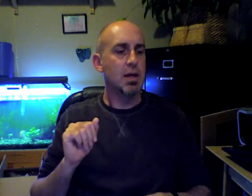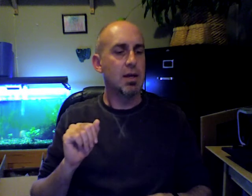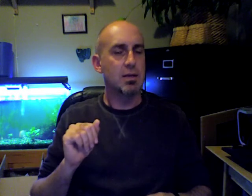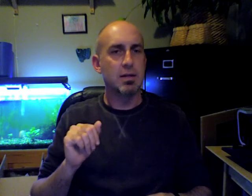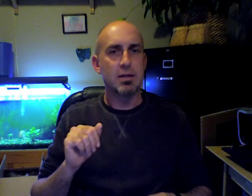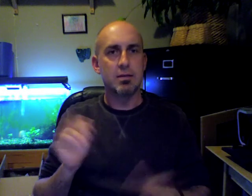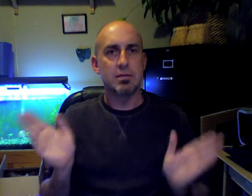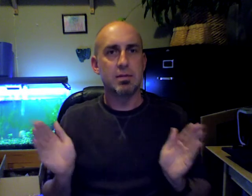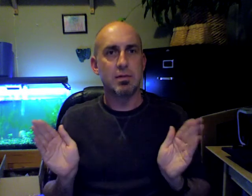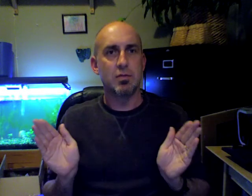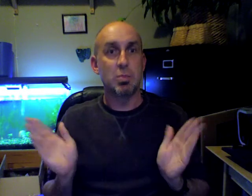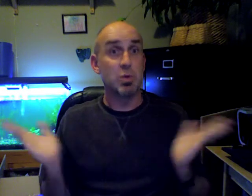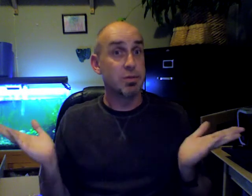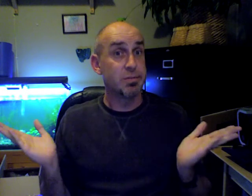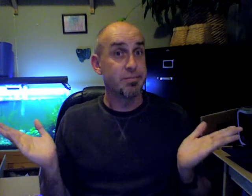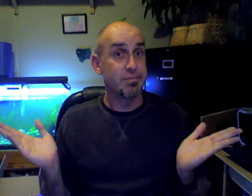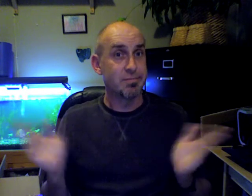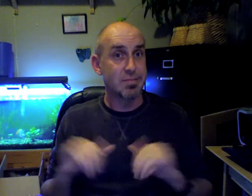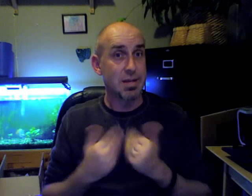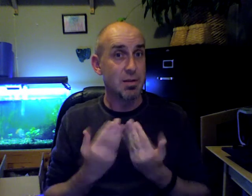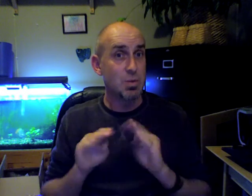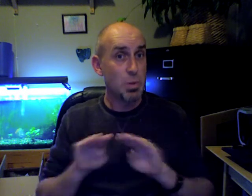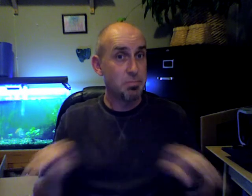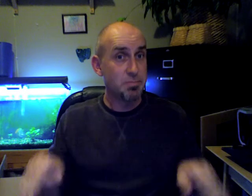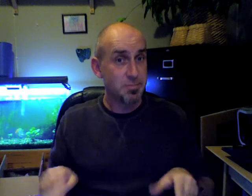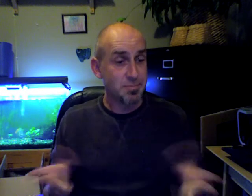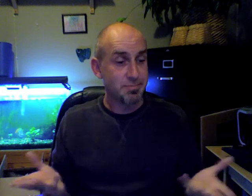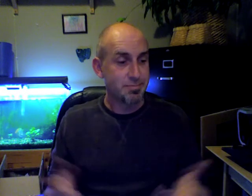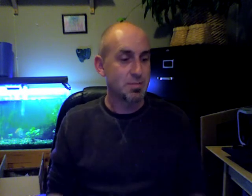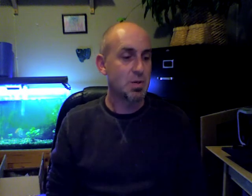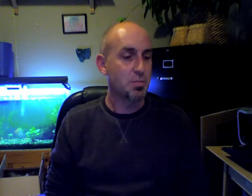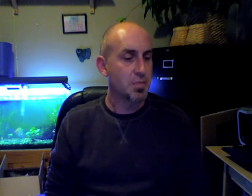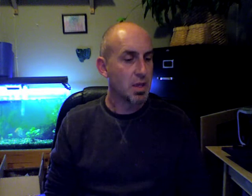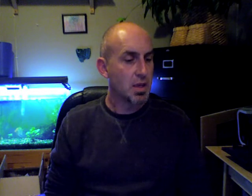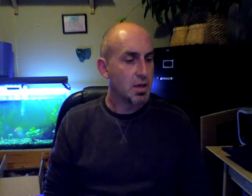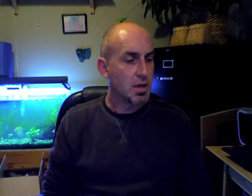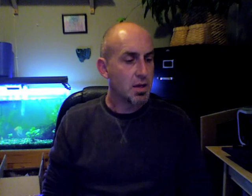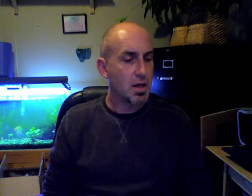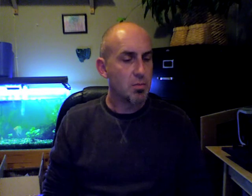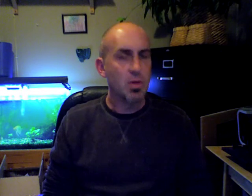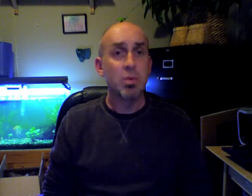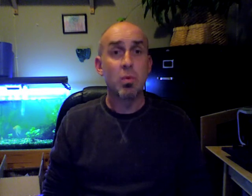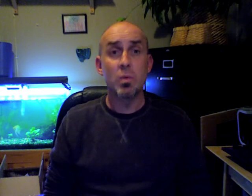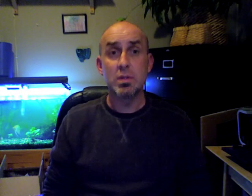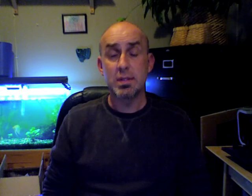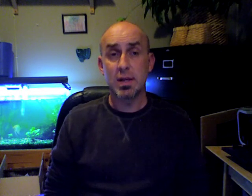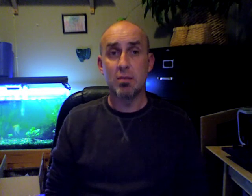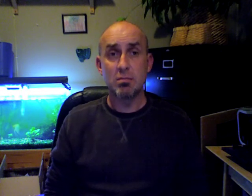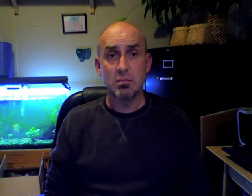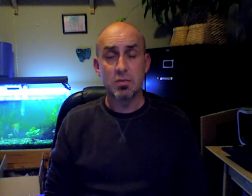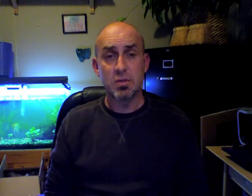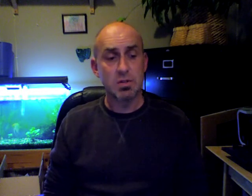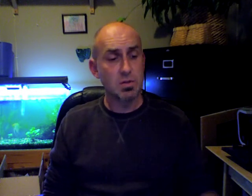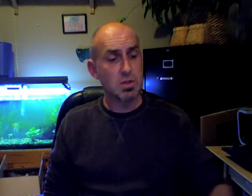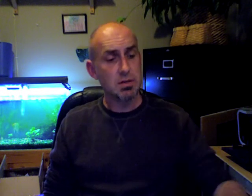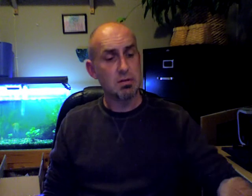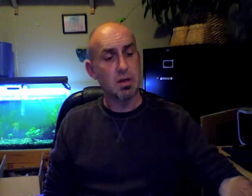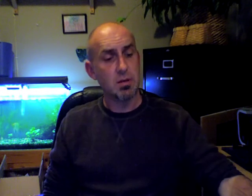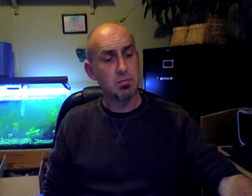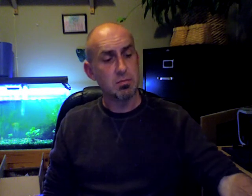And so they're flippers. That's how they swim. So there'll be more words to come for this unit.